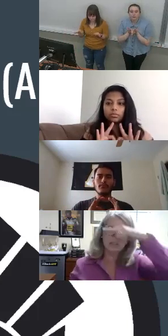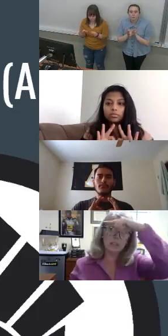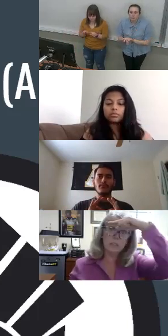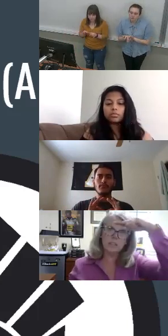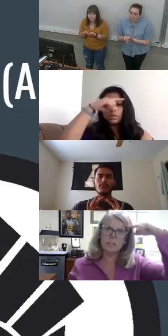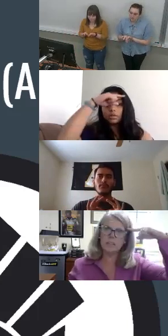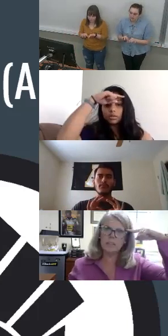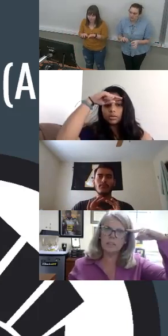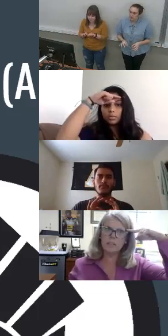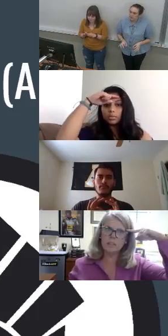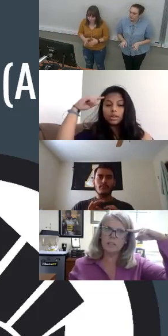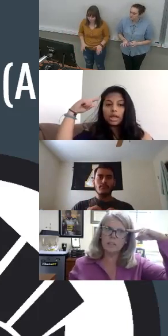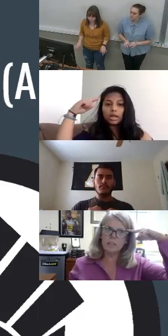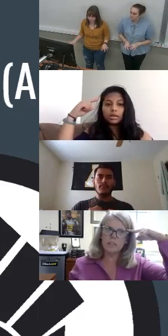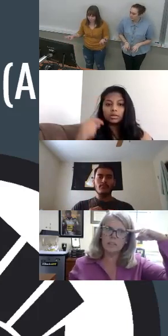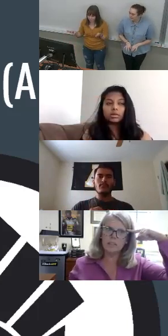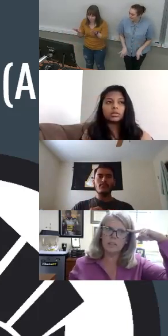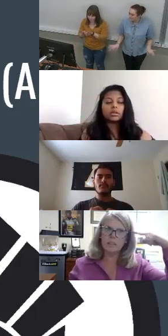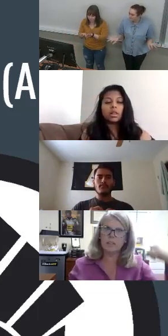sign for important.